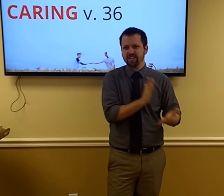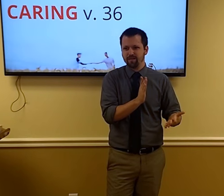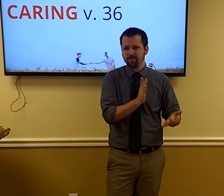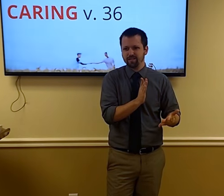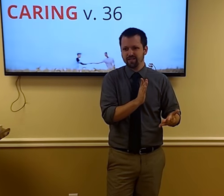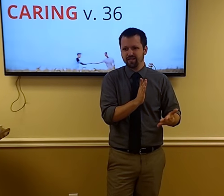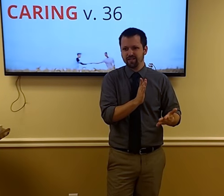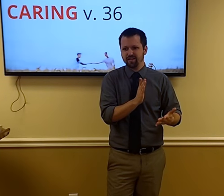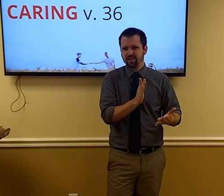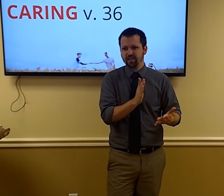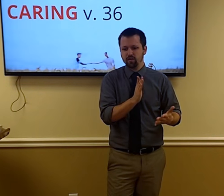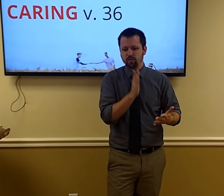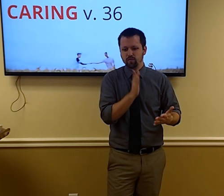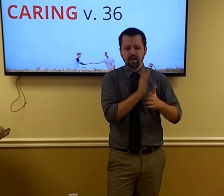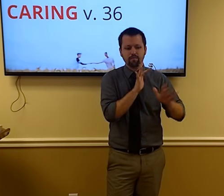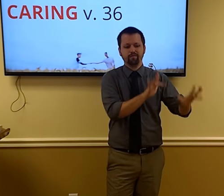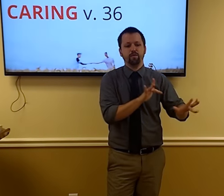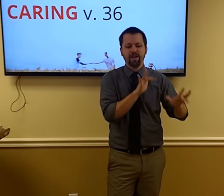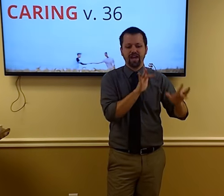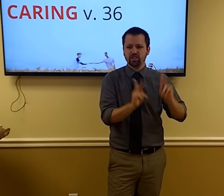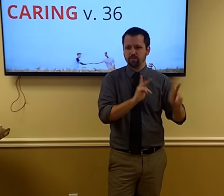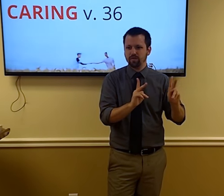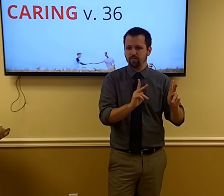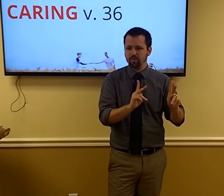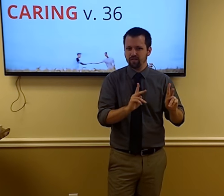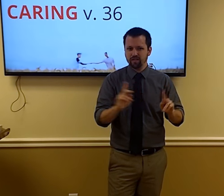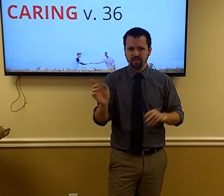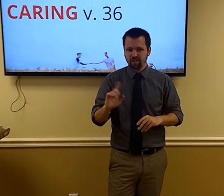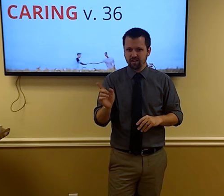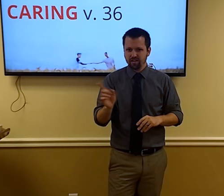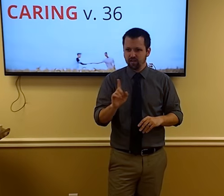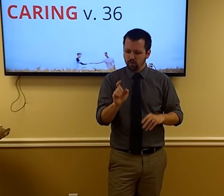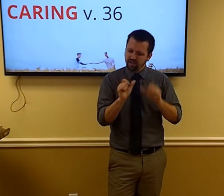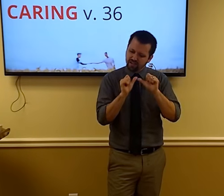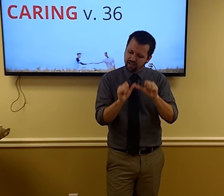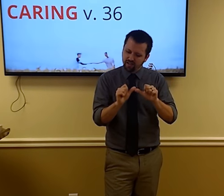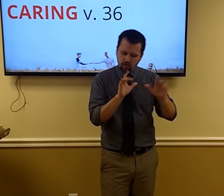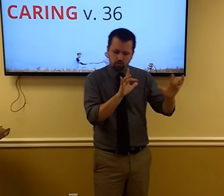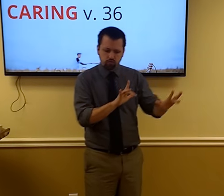Stop. You know, and stop compassion on people. No, we need to continue.